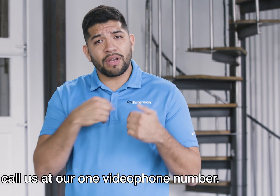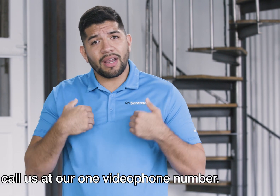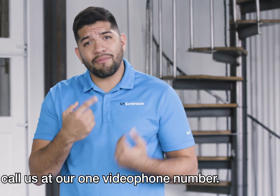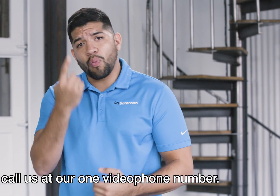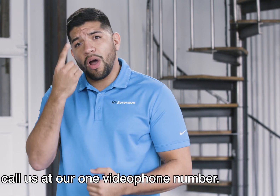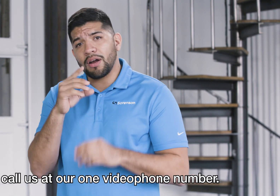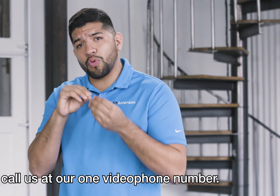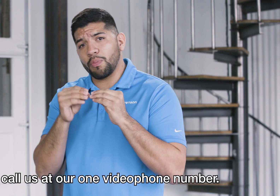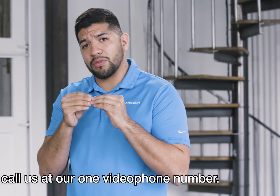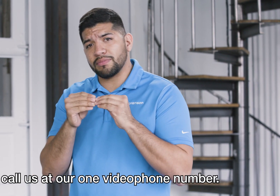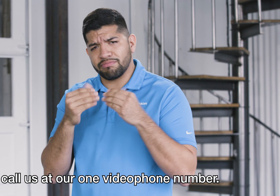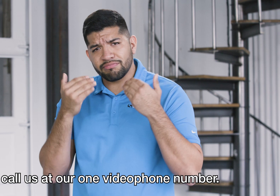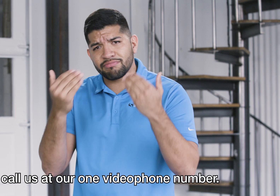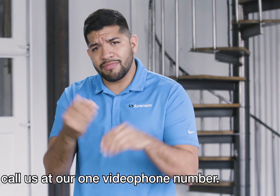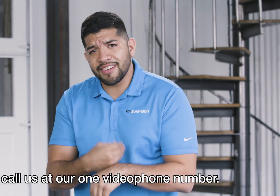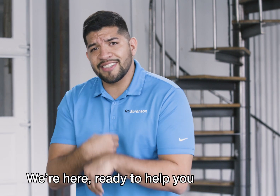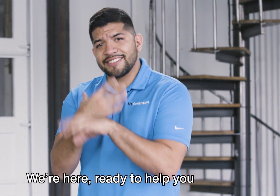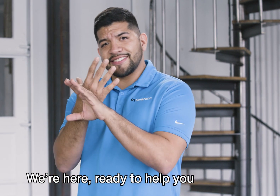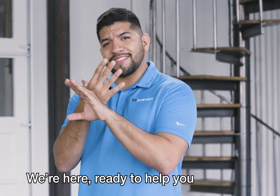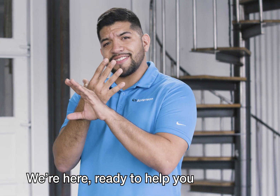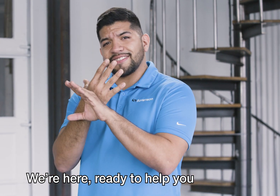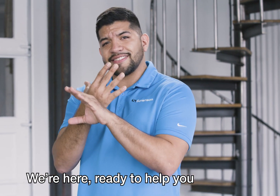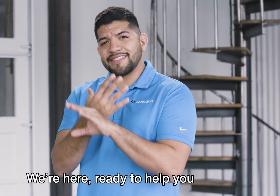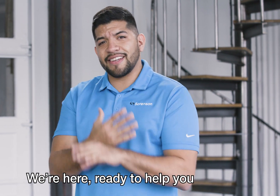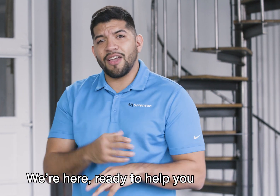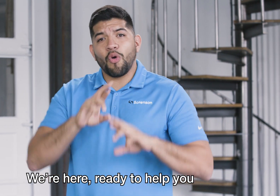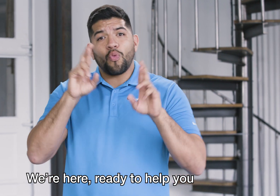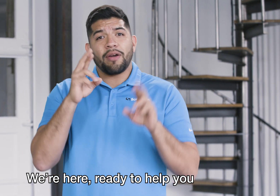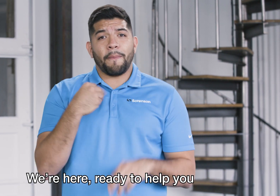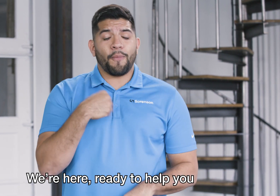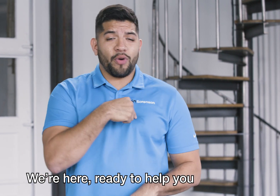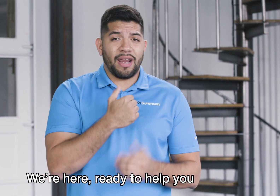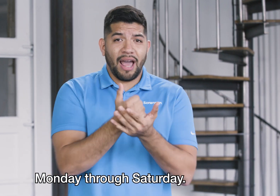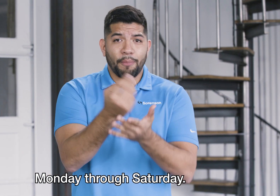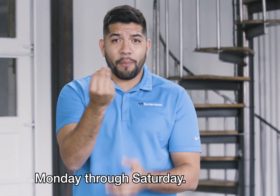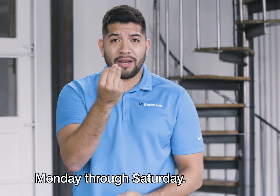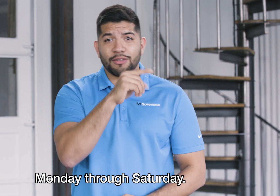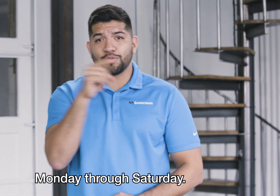call us at our one video phone number. We are here, ready to help you Monday through Saturday.